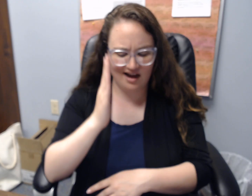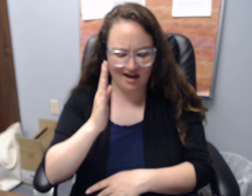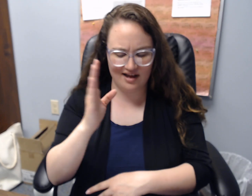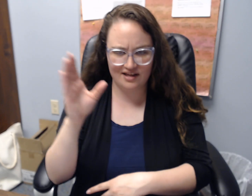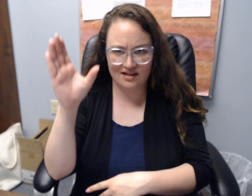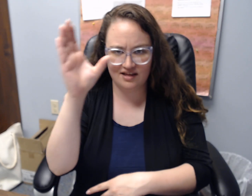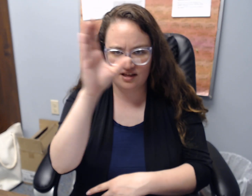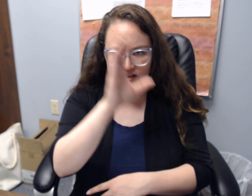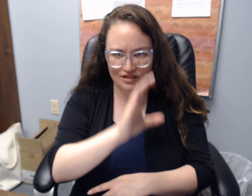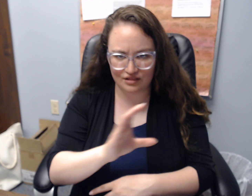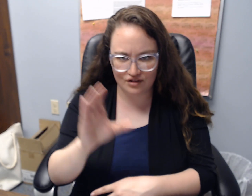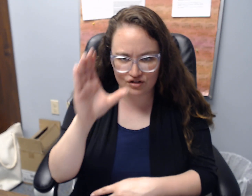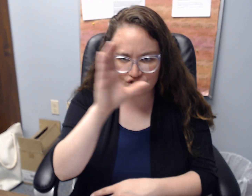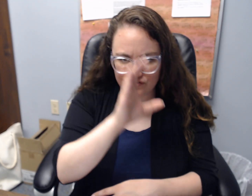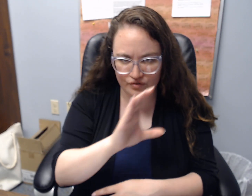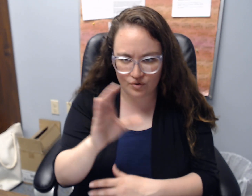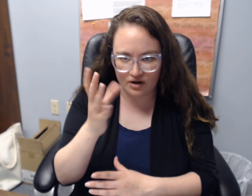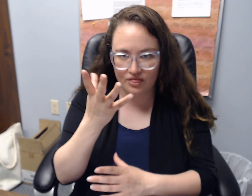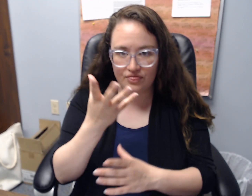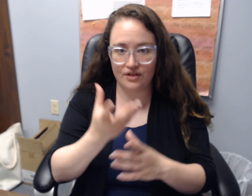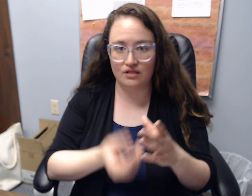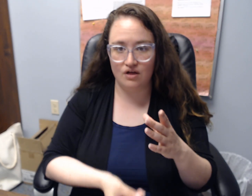God looks for the lost?